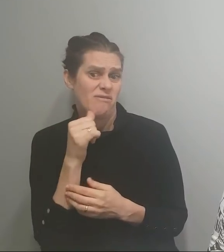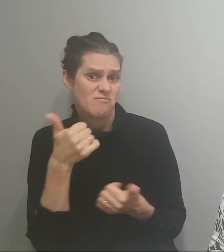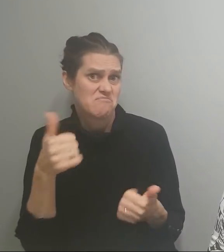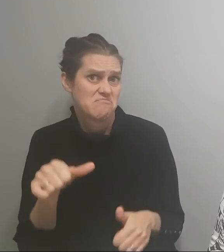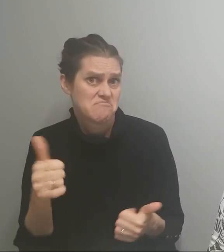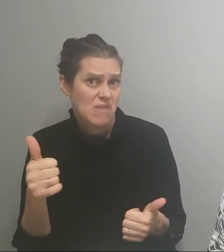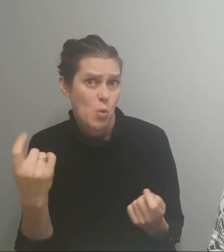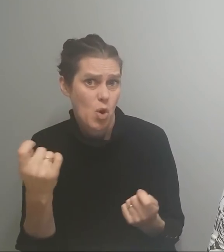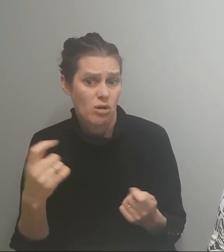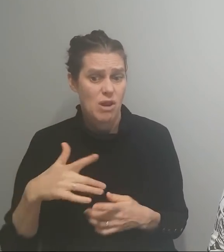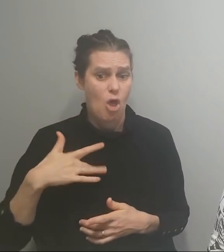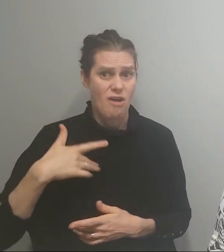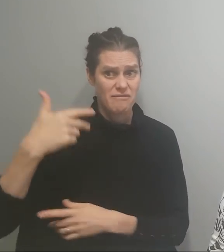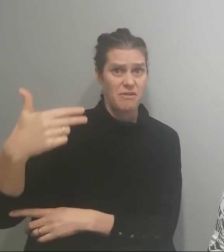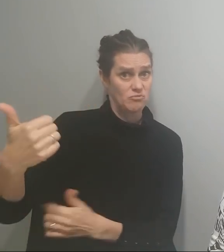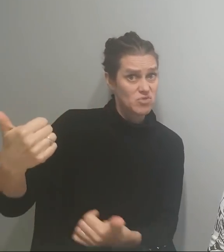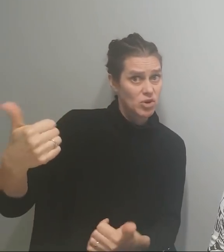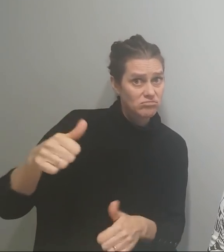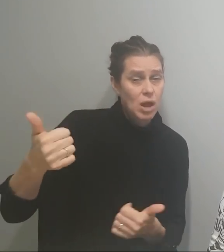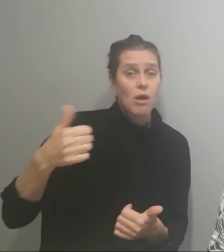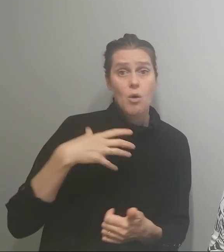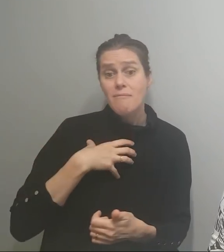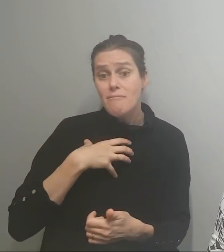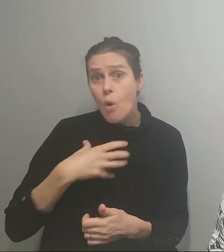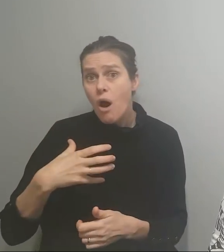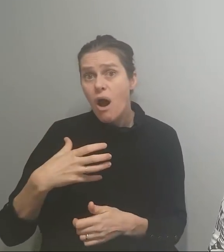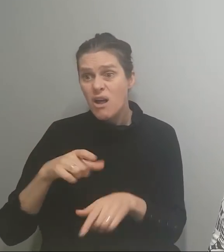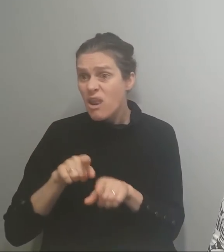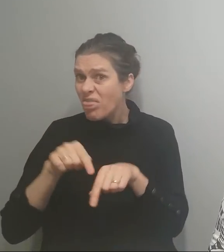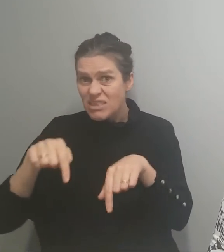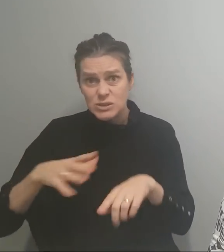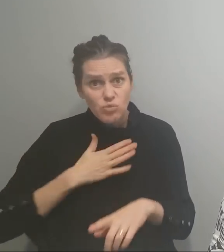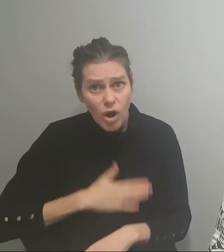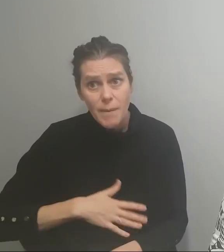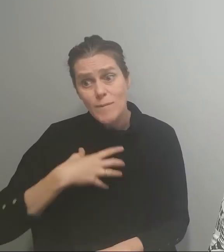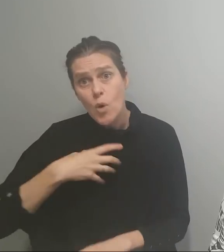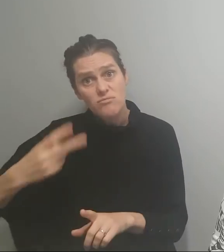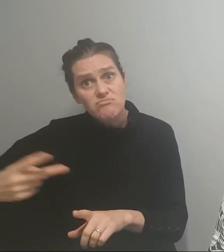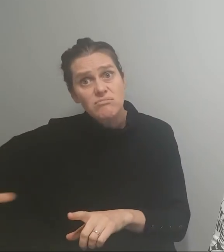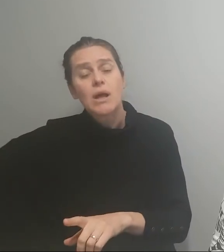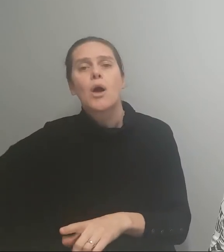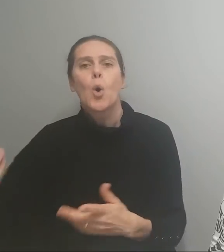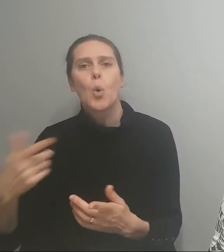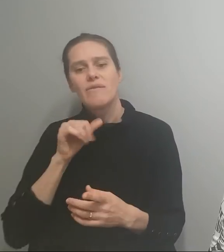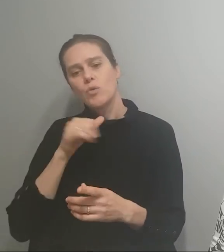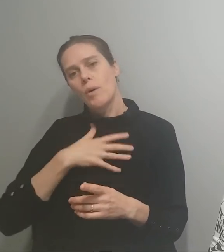you would like more sessions, and also whether you'd like specific